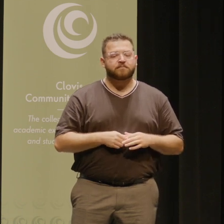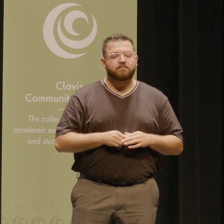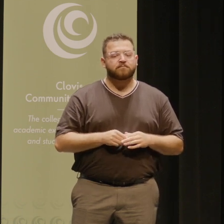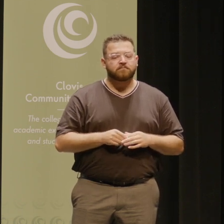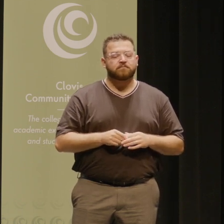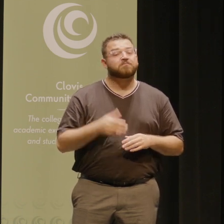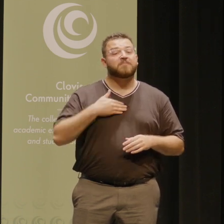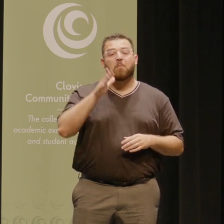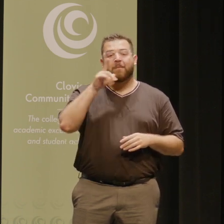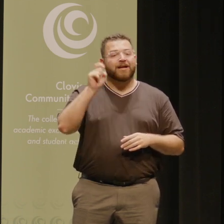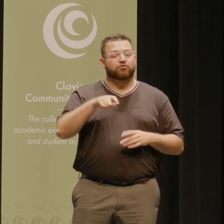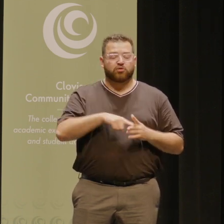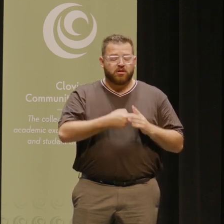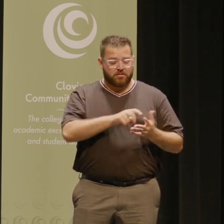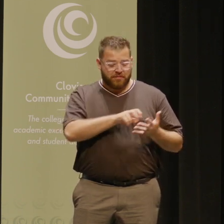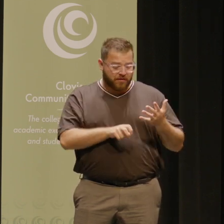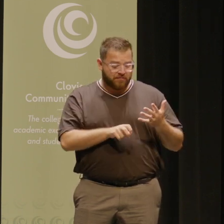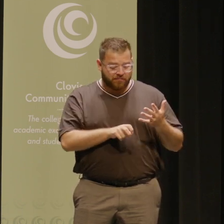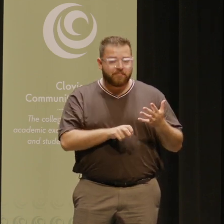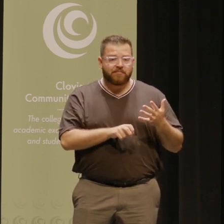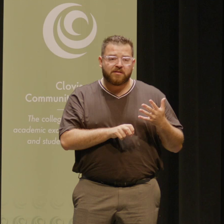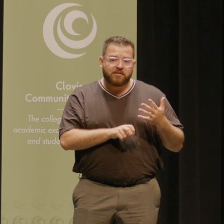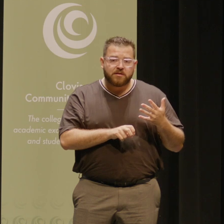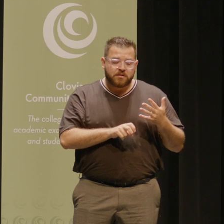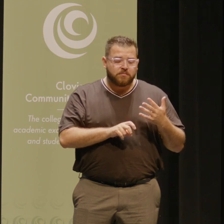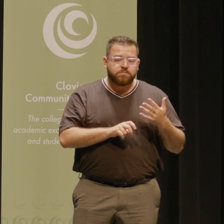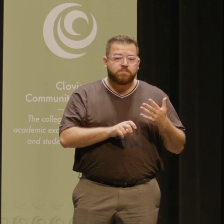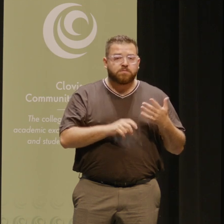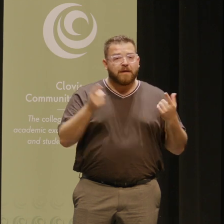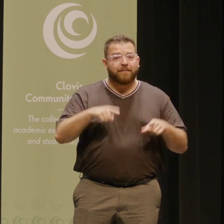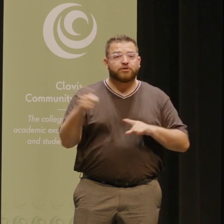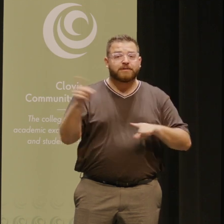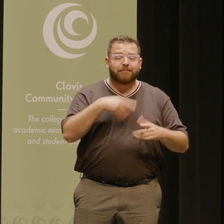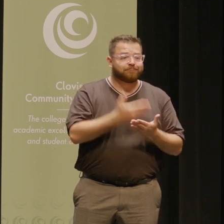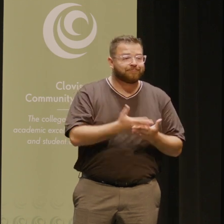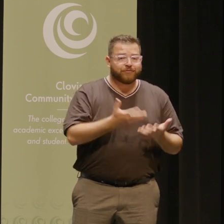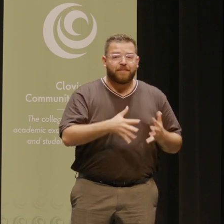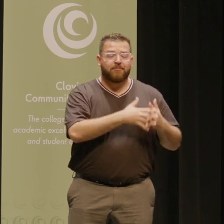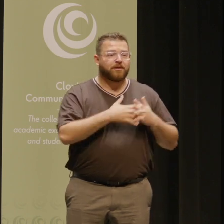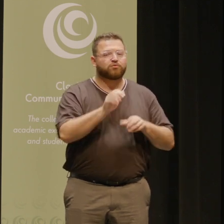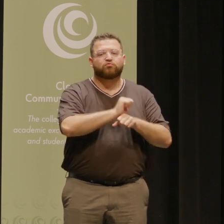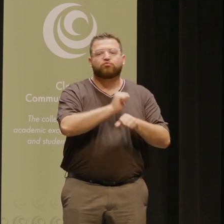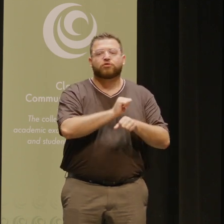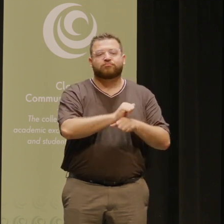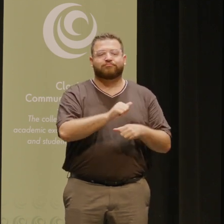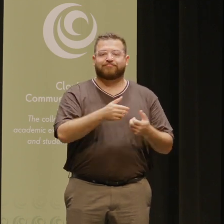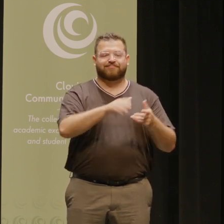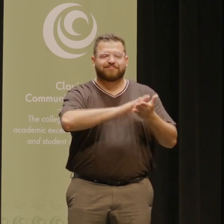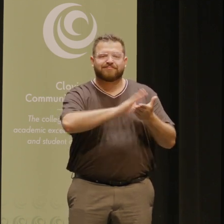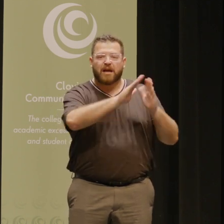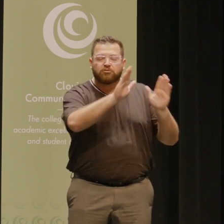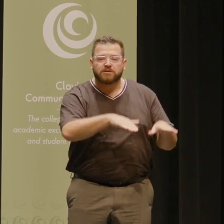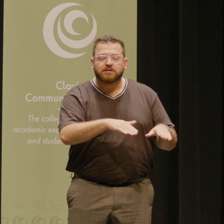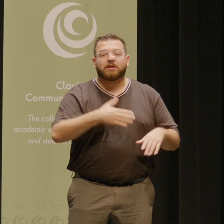She had to start from the bottom. So she came and worked as a housekeeper. My father-in-law came from Manzanillo,